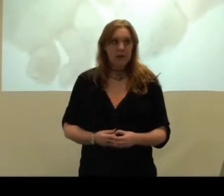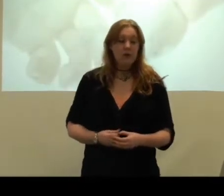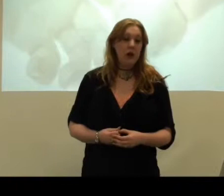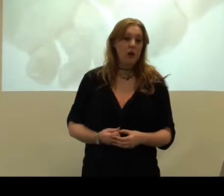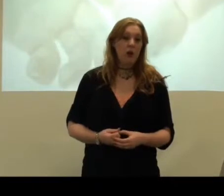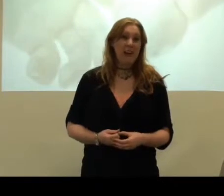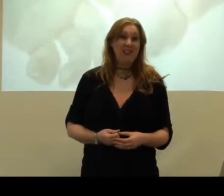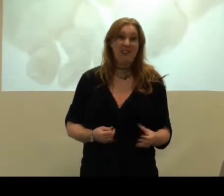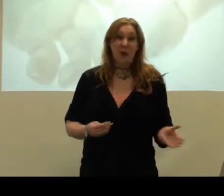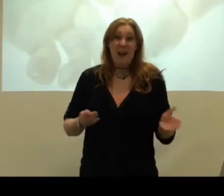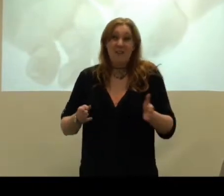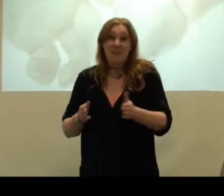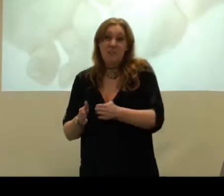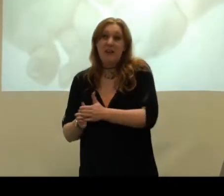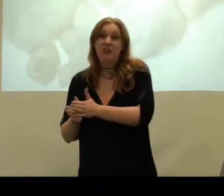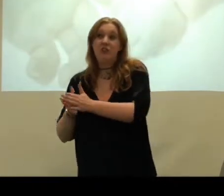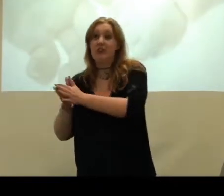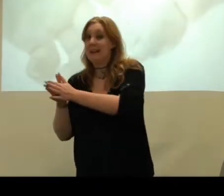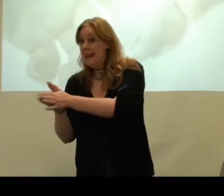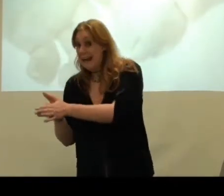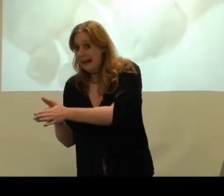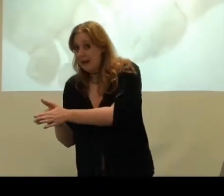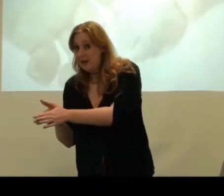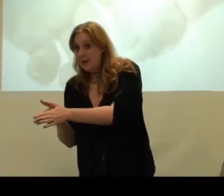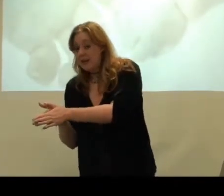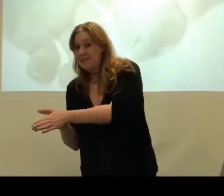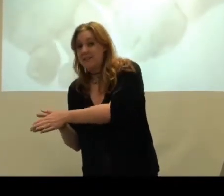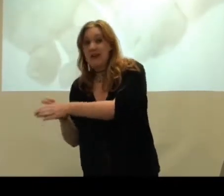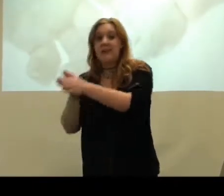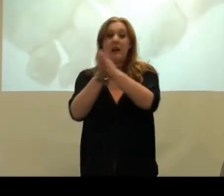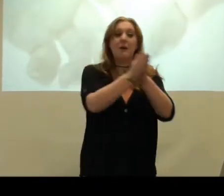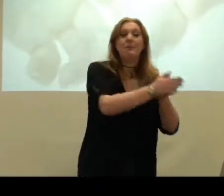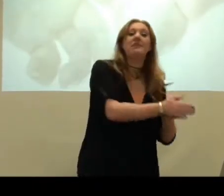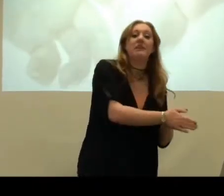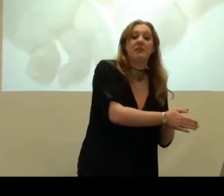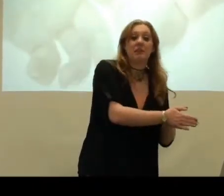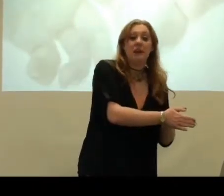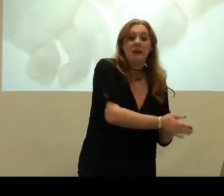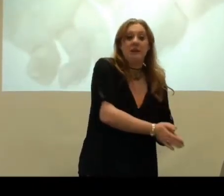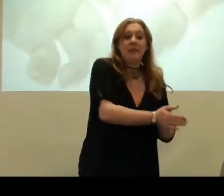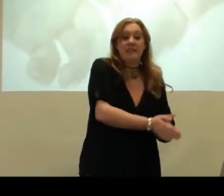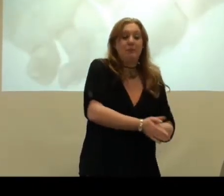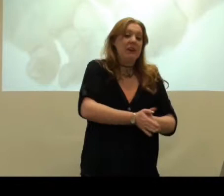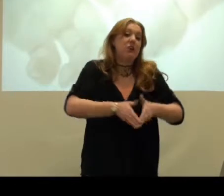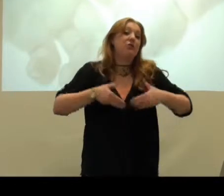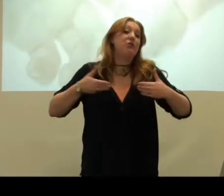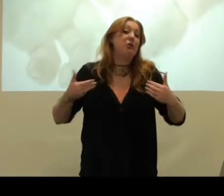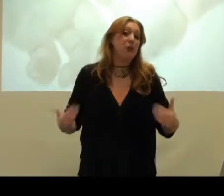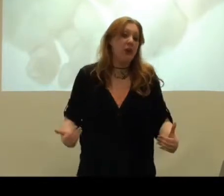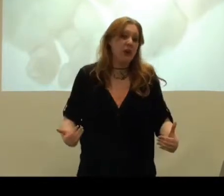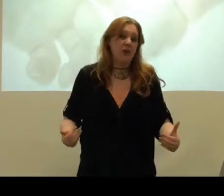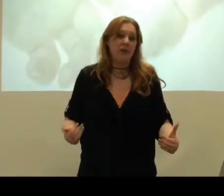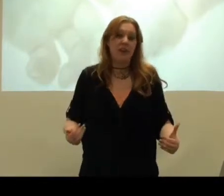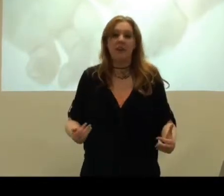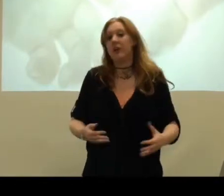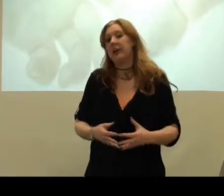not only don't have a speech delay, instead the opposite. They speak sooner than their